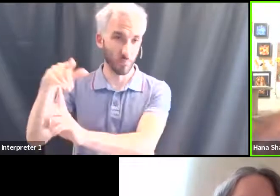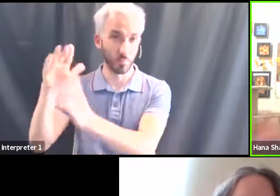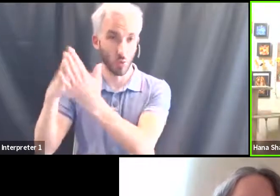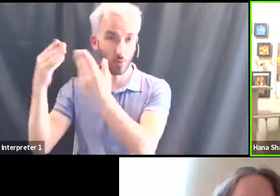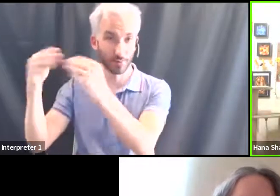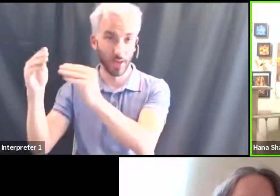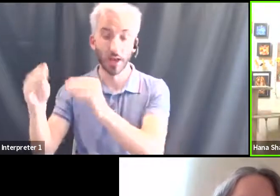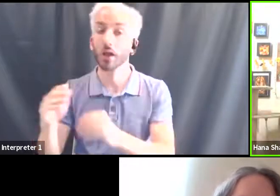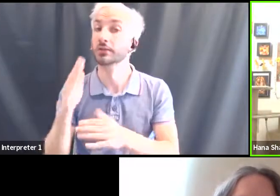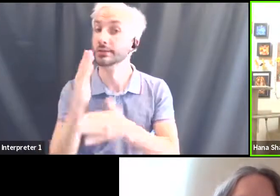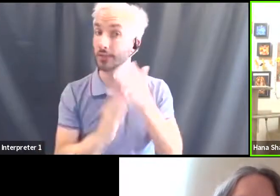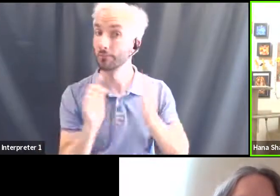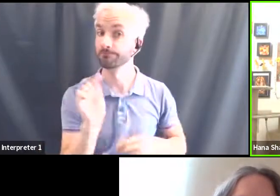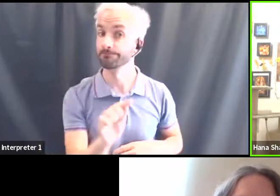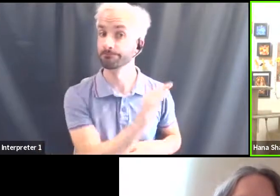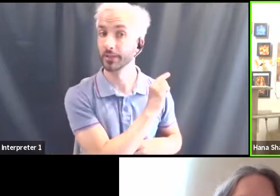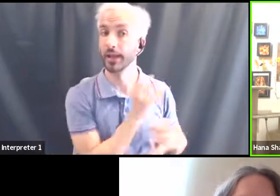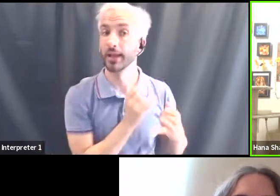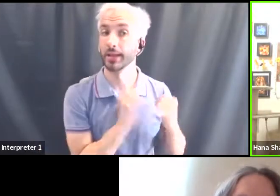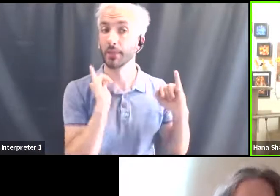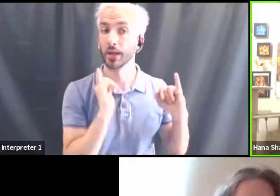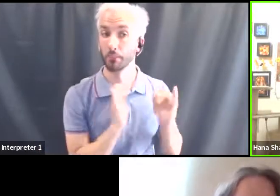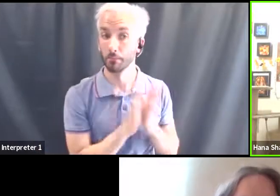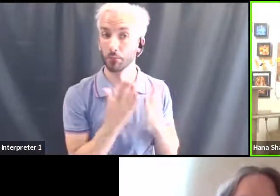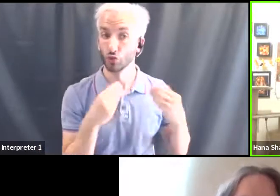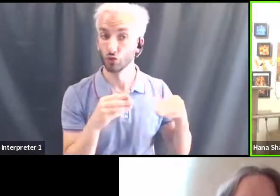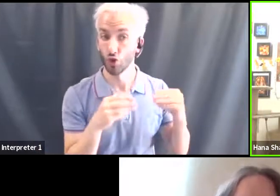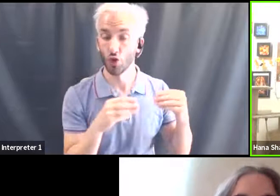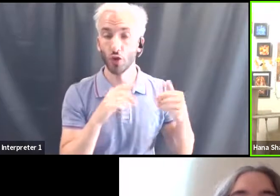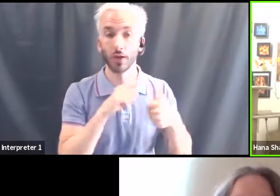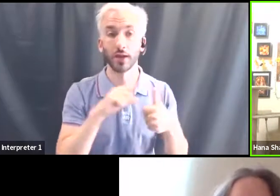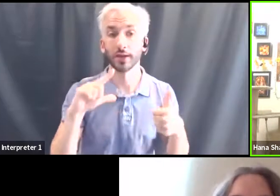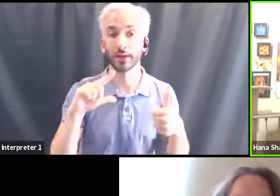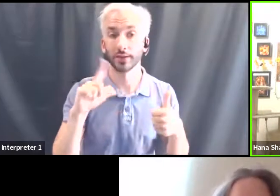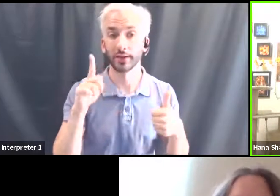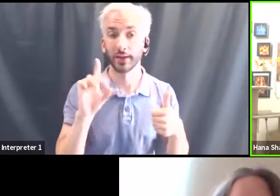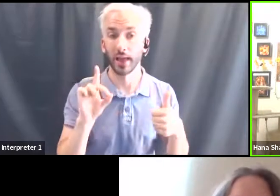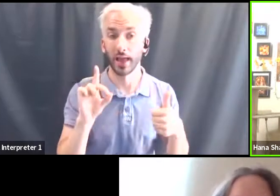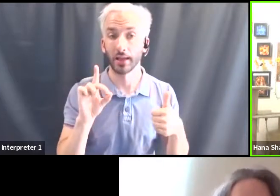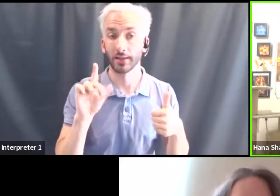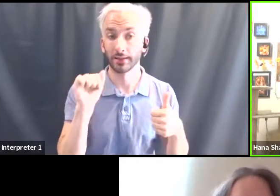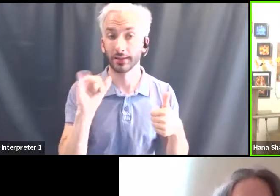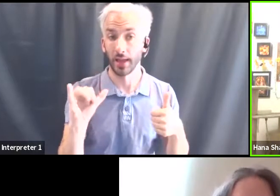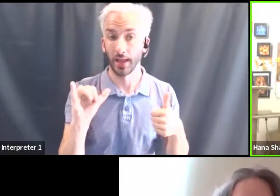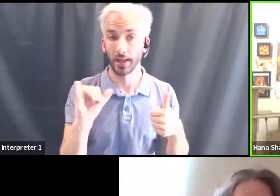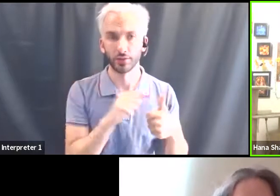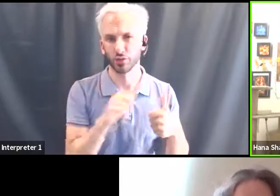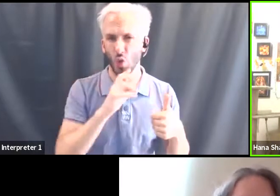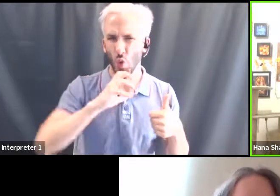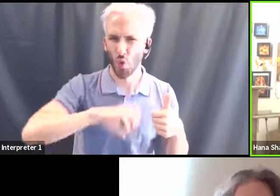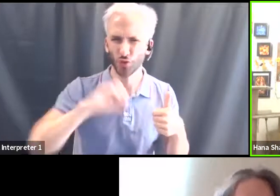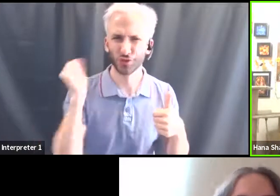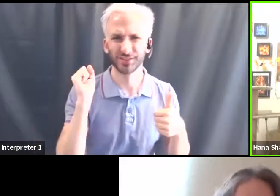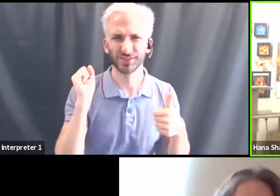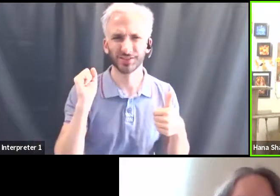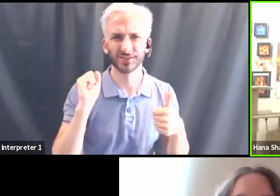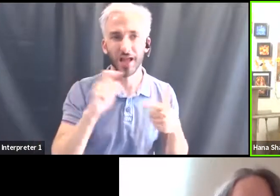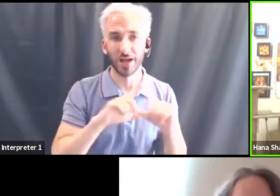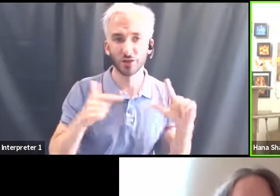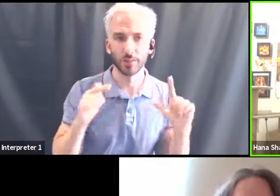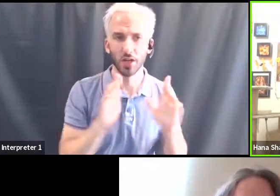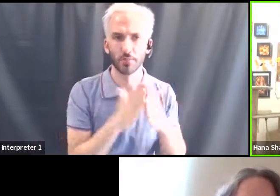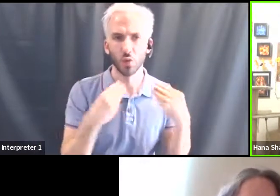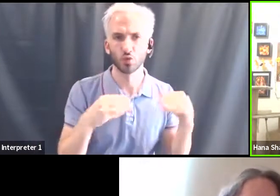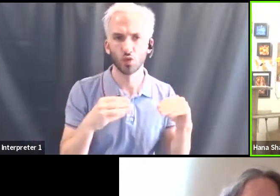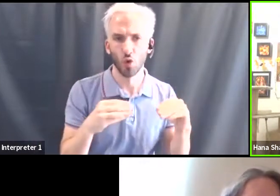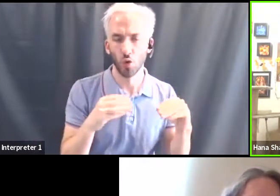some amazing independent bookstores, like Glad Day Bookshop, which is the oldest LGBTQ bookstore in North America. You can get it